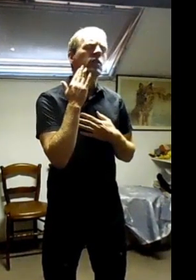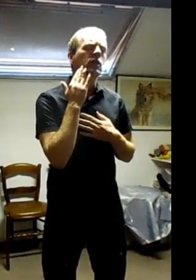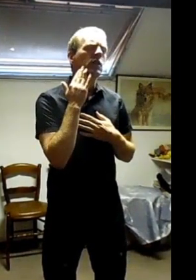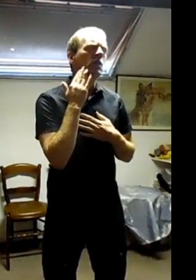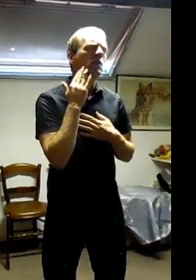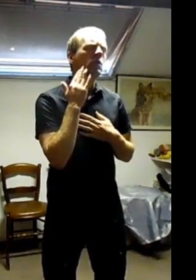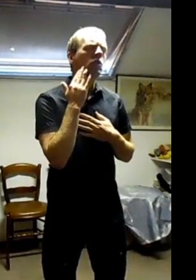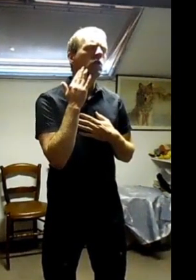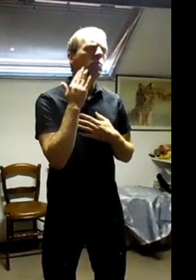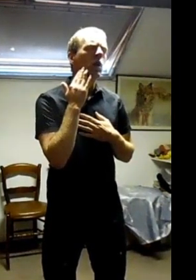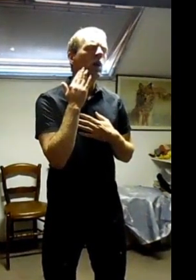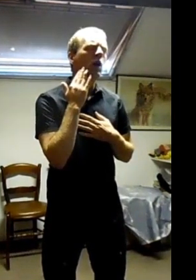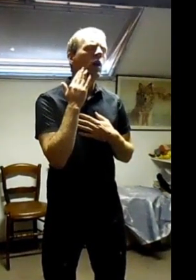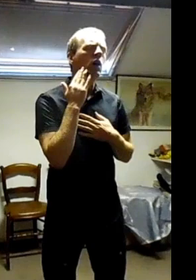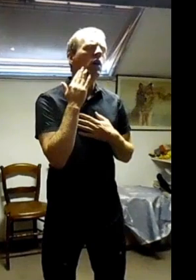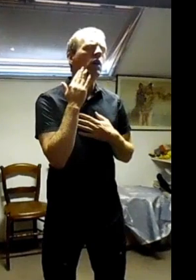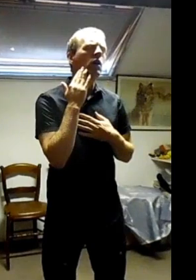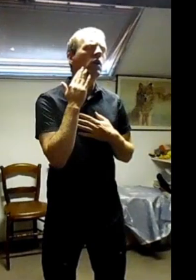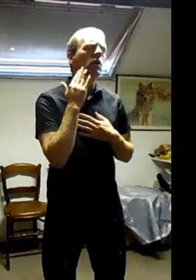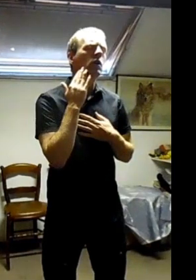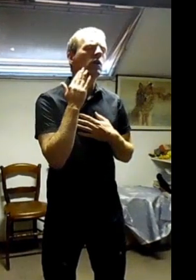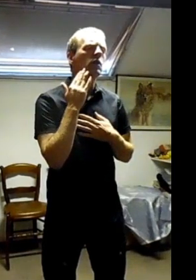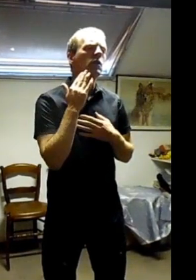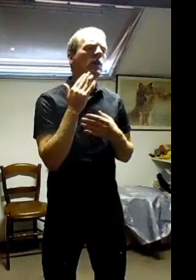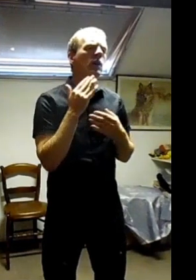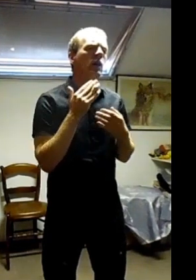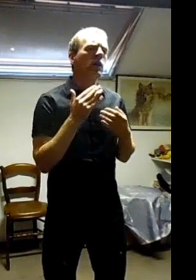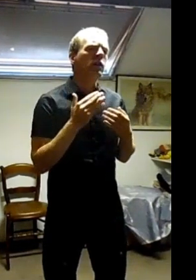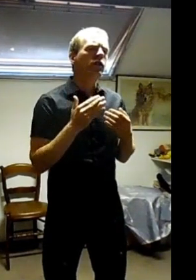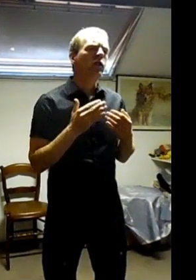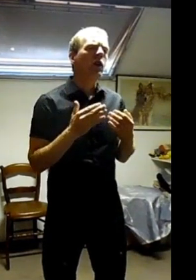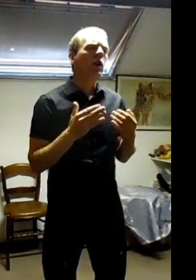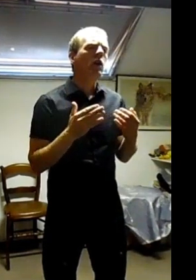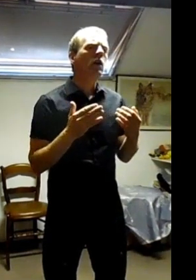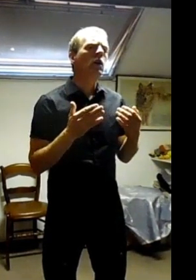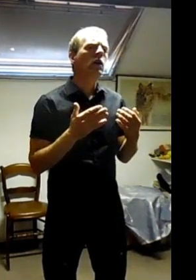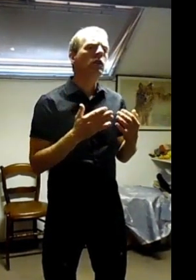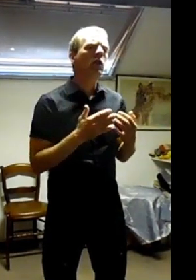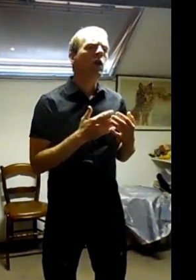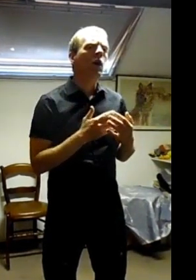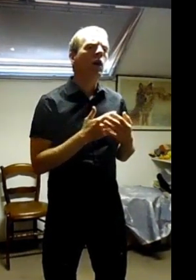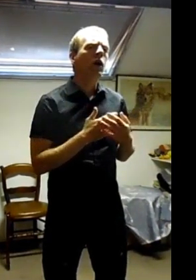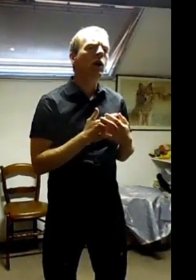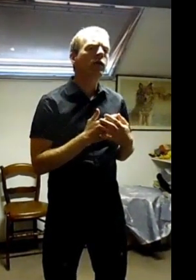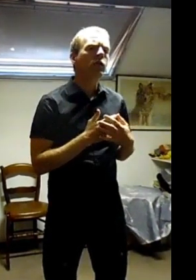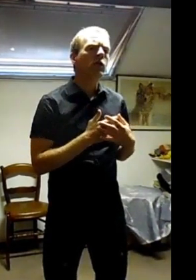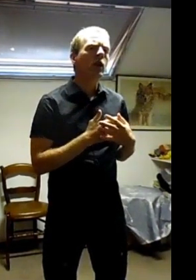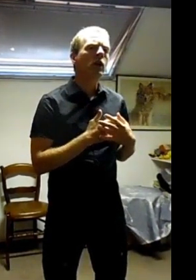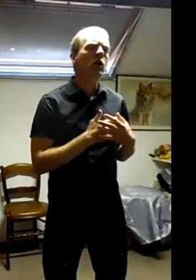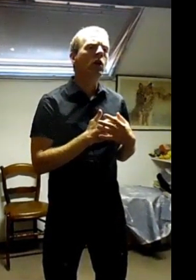too bad. They shared their love together,